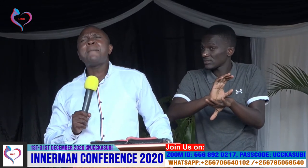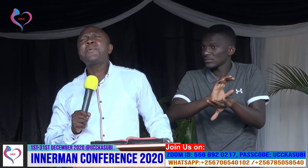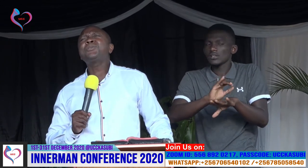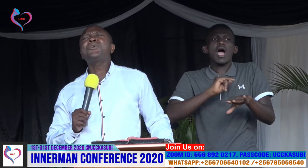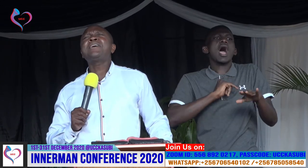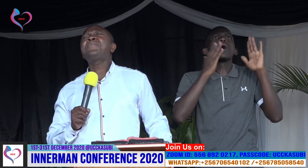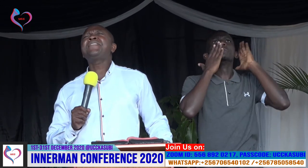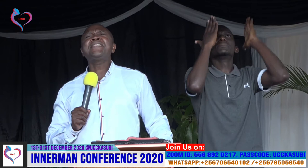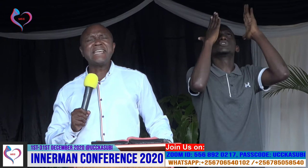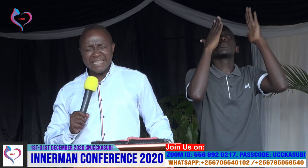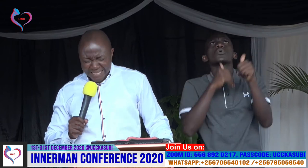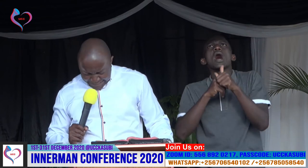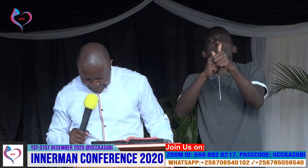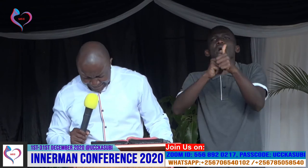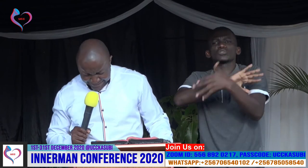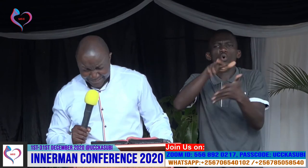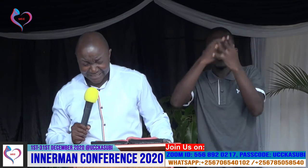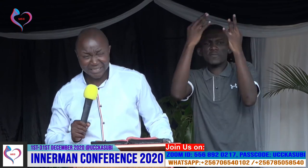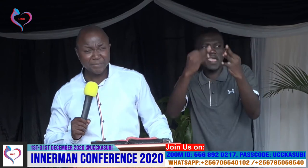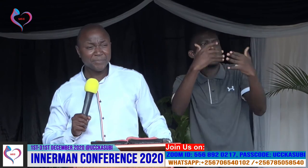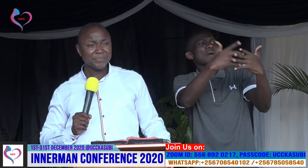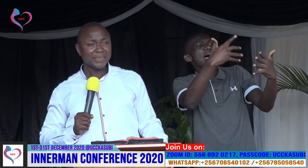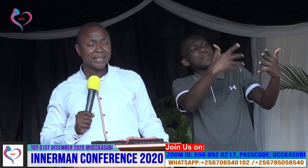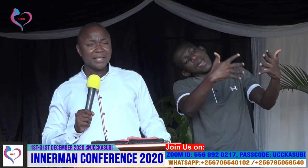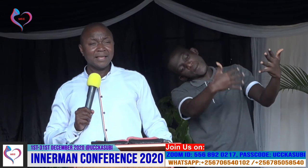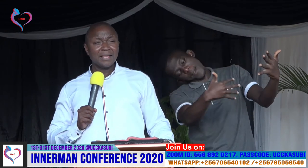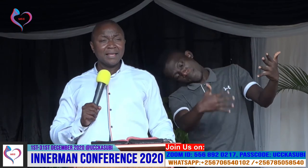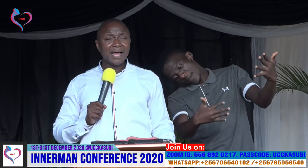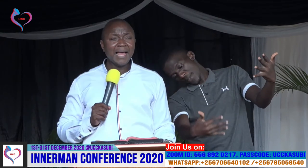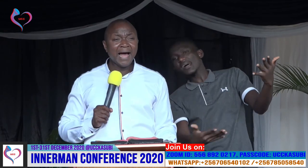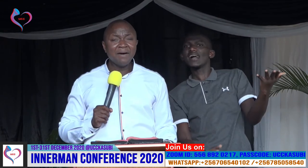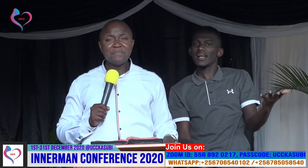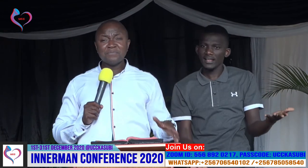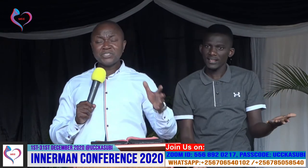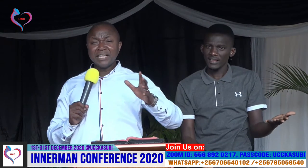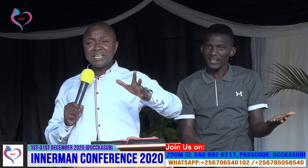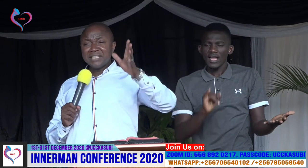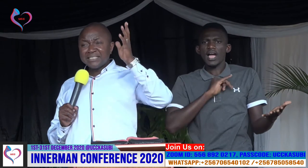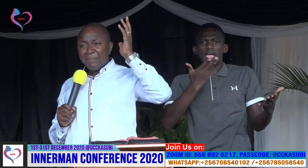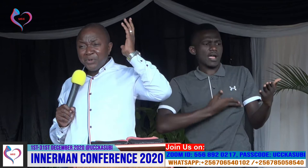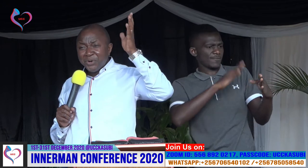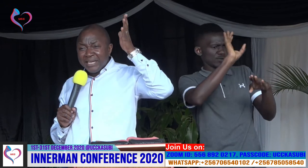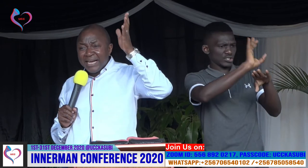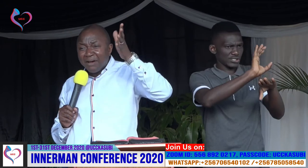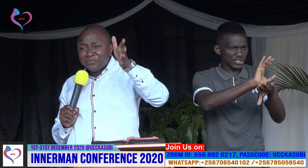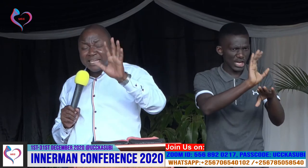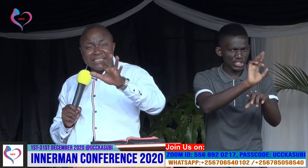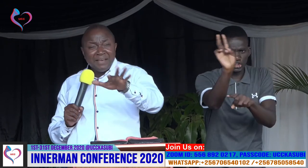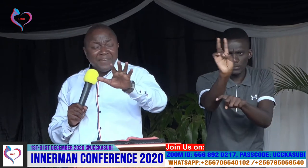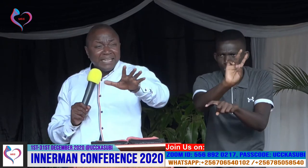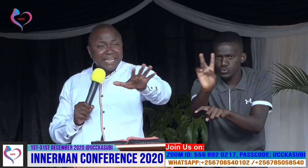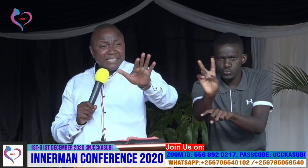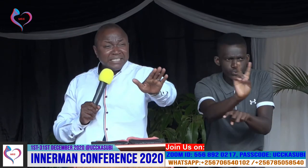Bishop, Apostle, everything this. I have churches that I'm looking